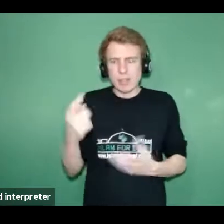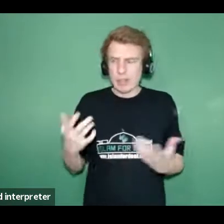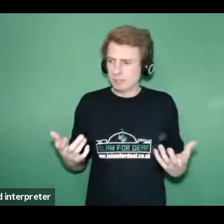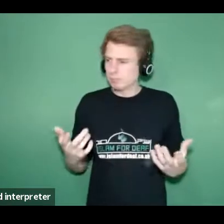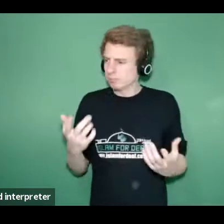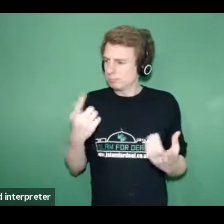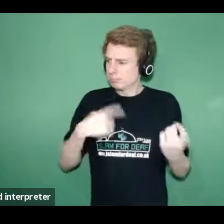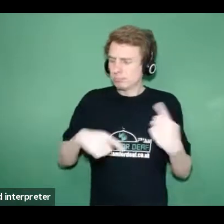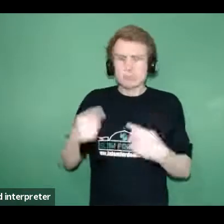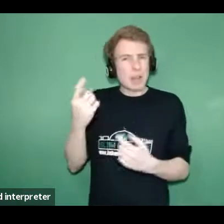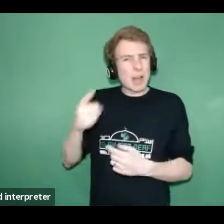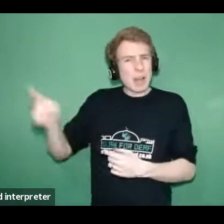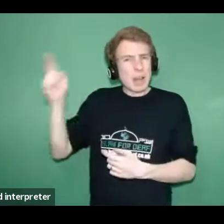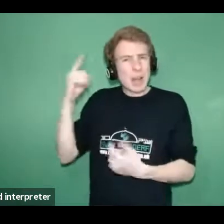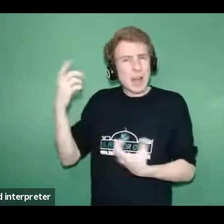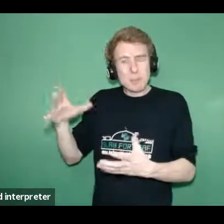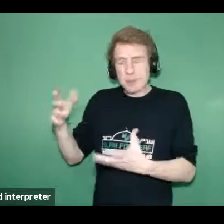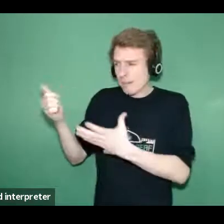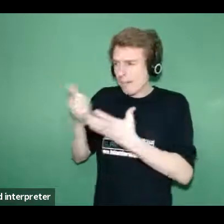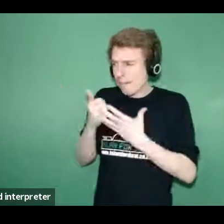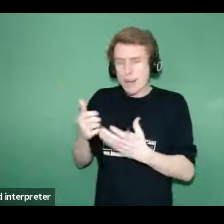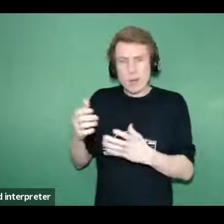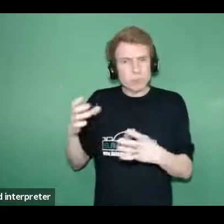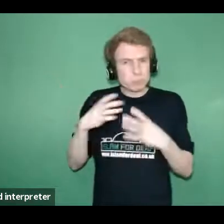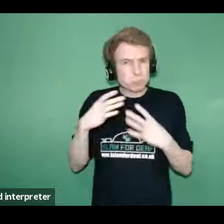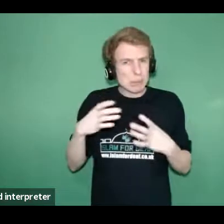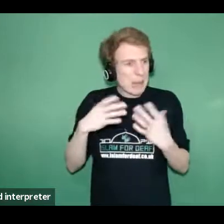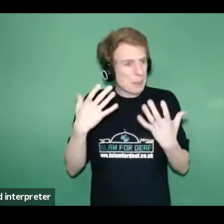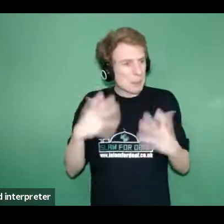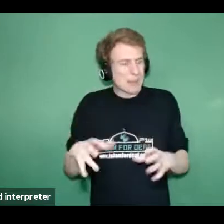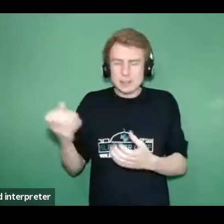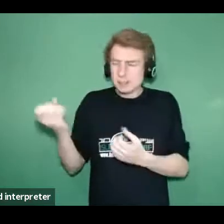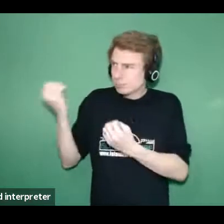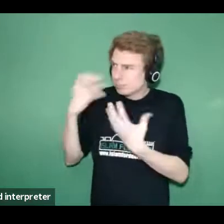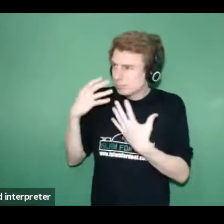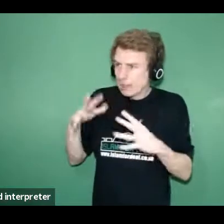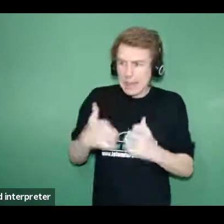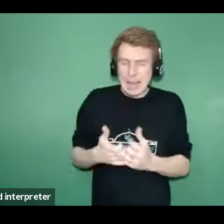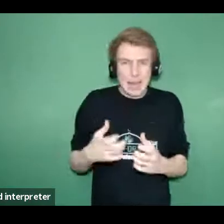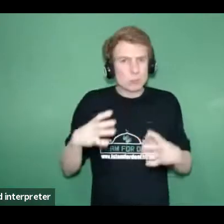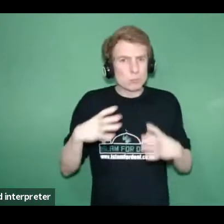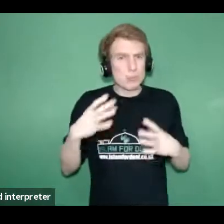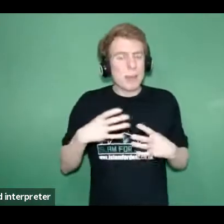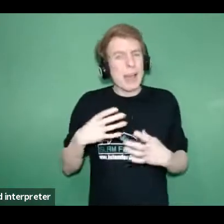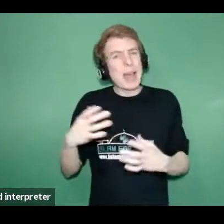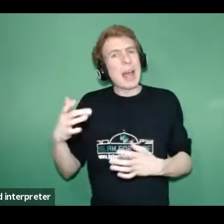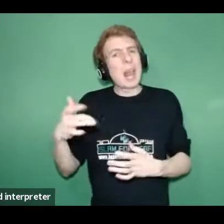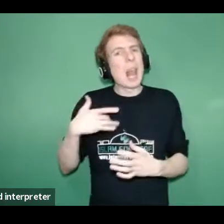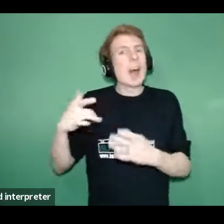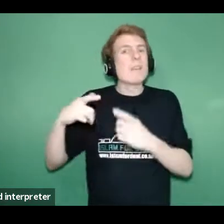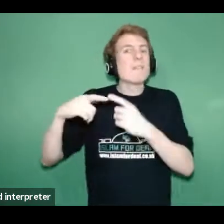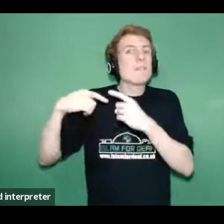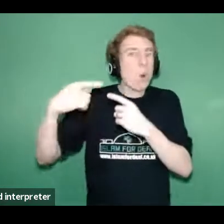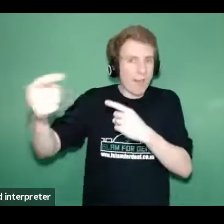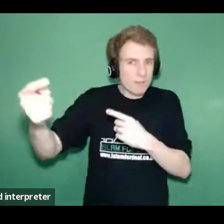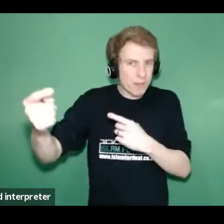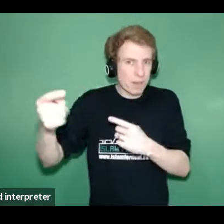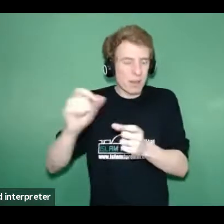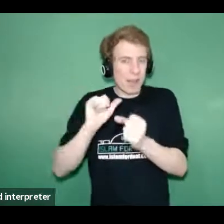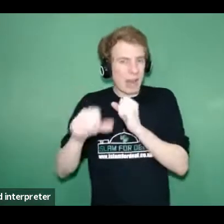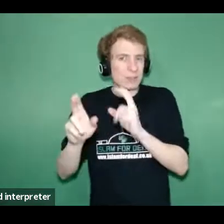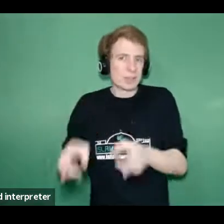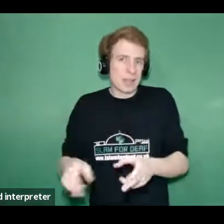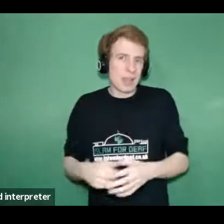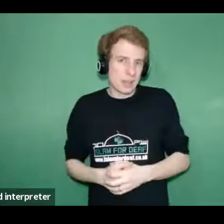just in this moment, rather in eternity, and we will always be able to be happy as a result of